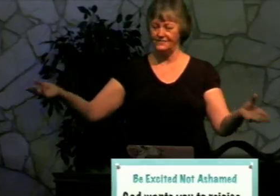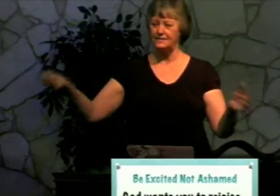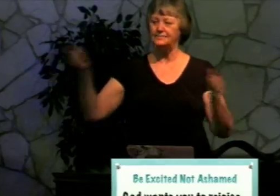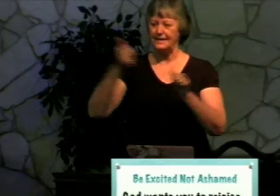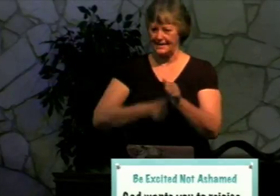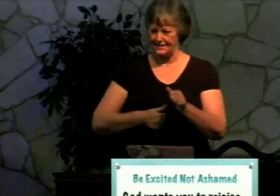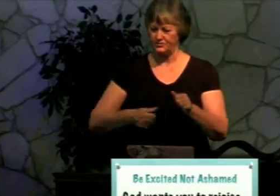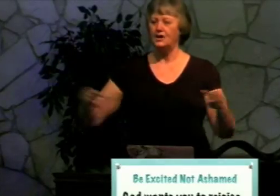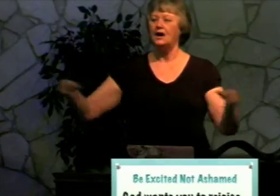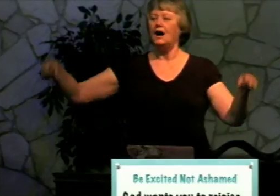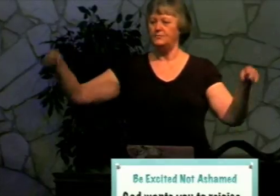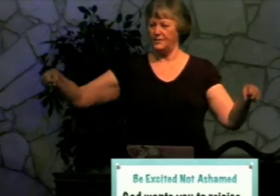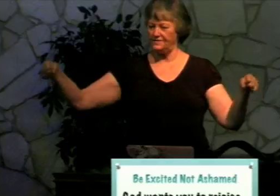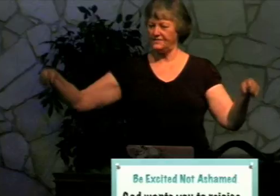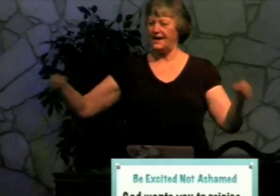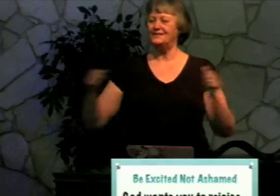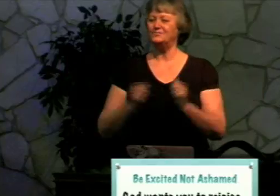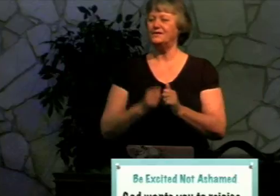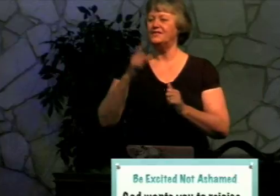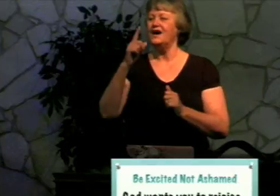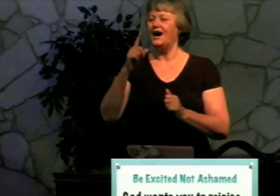them each a briefcase with